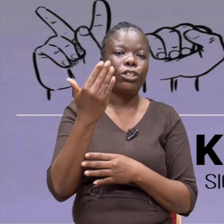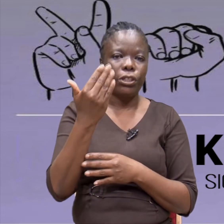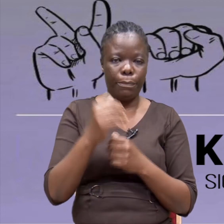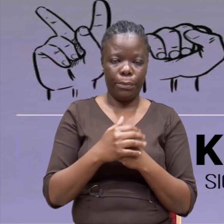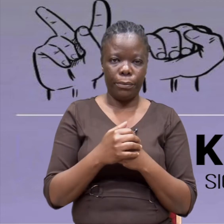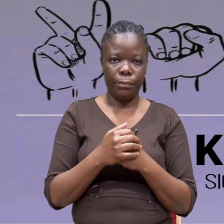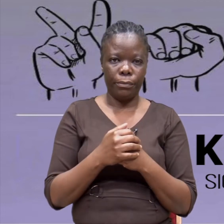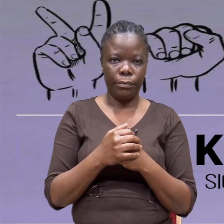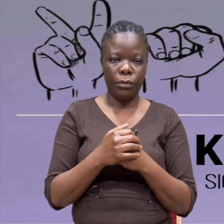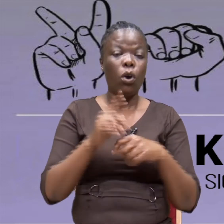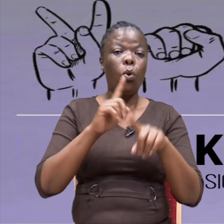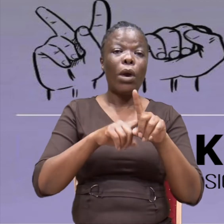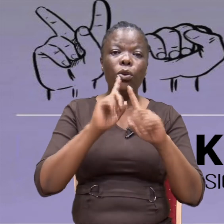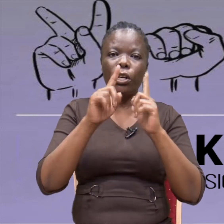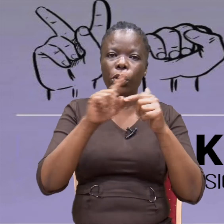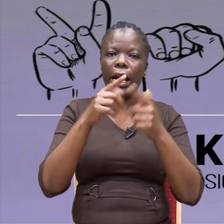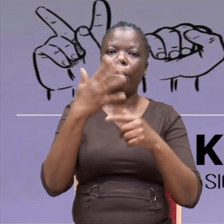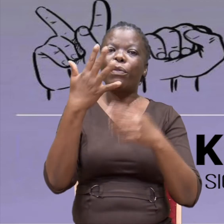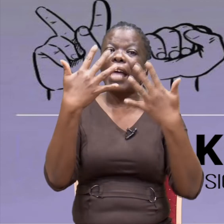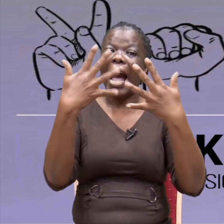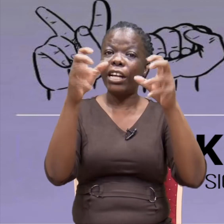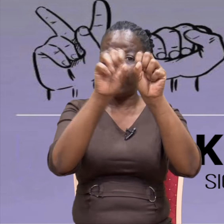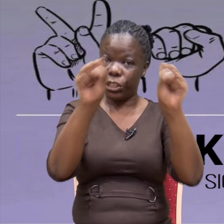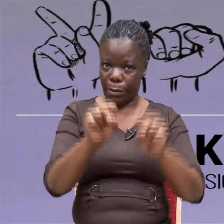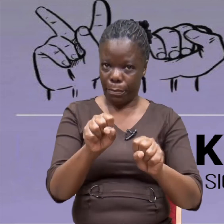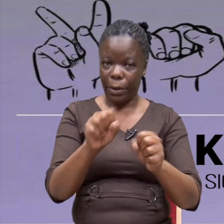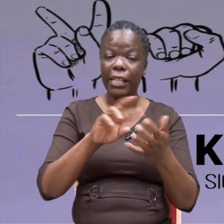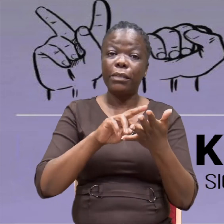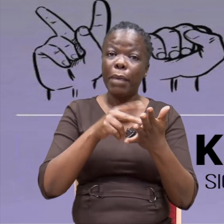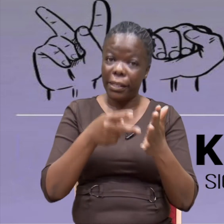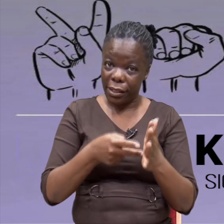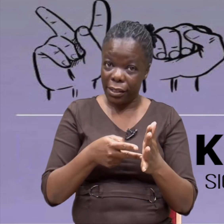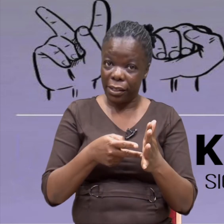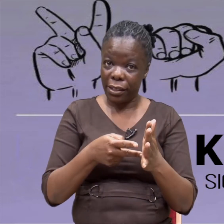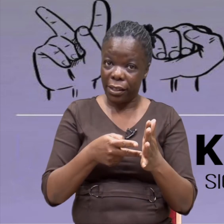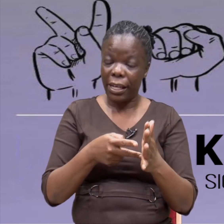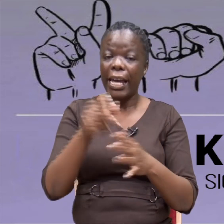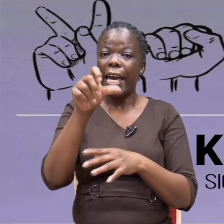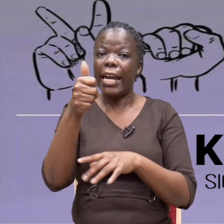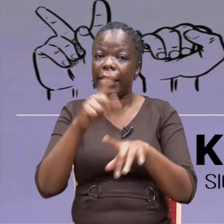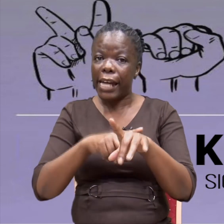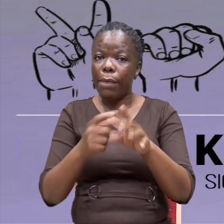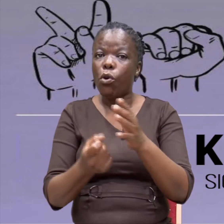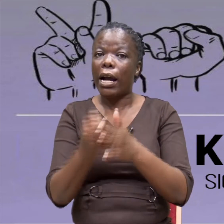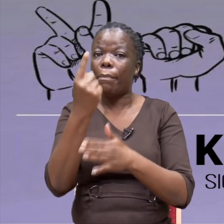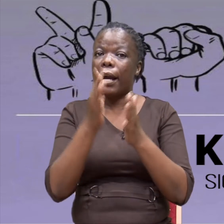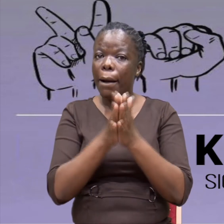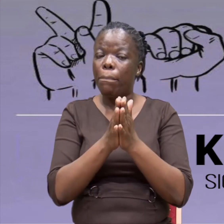shape. When you are talking about the hand shape, it means anytime you're coming up with